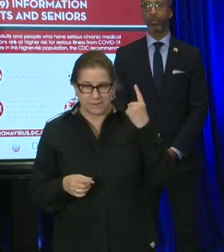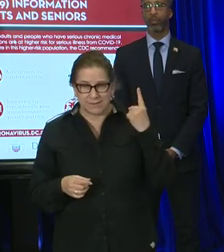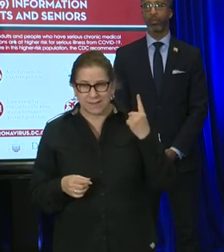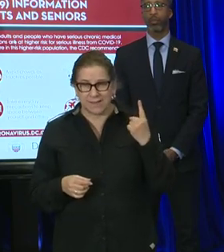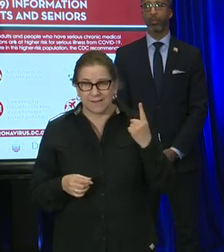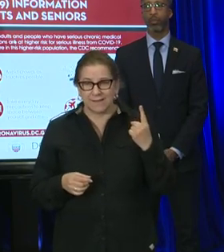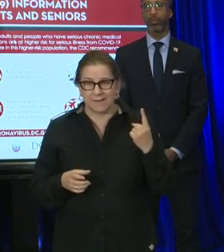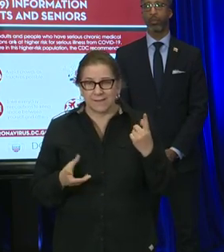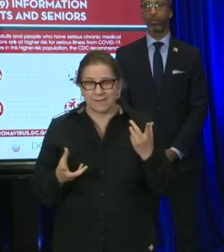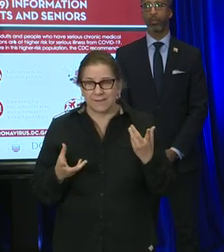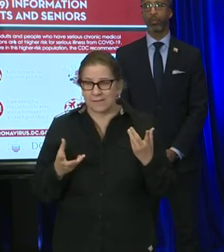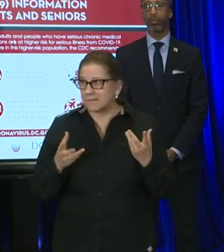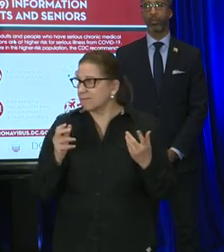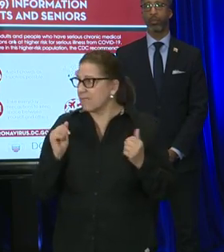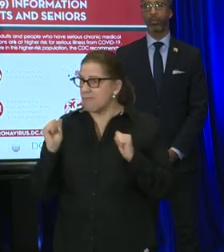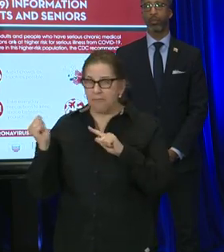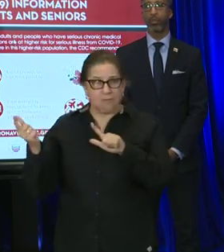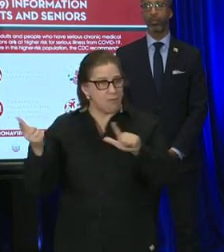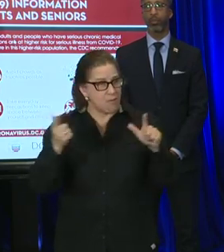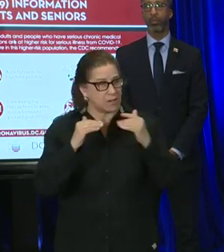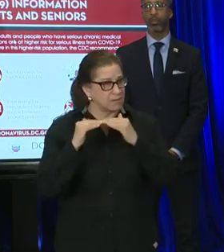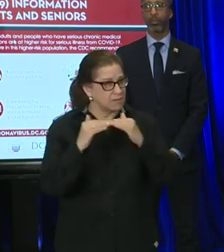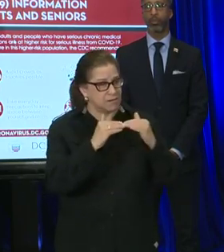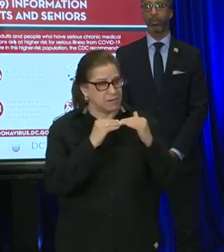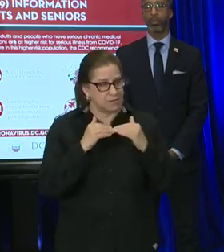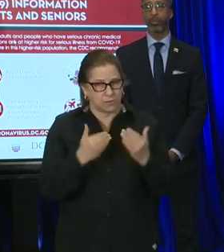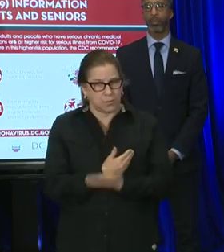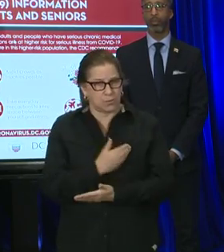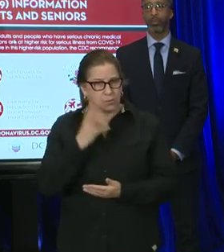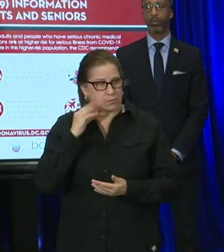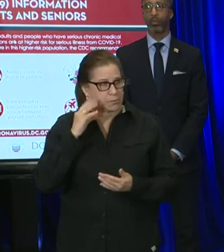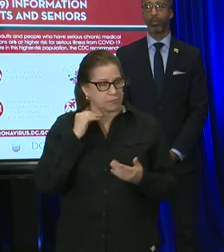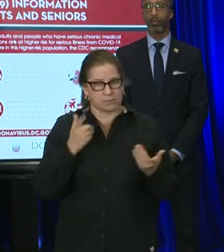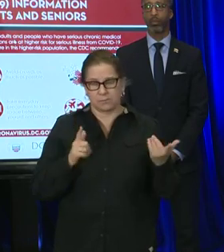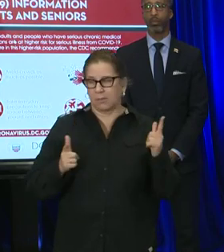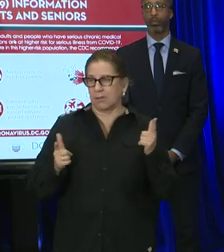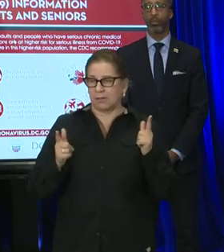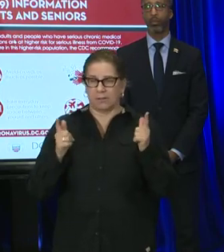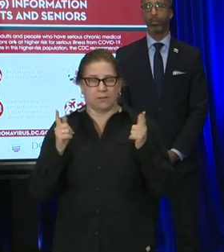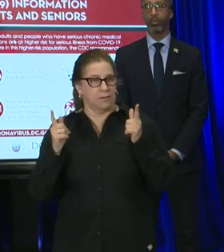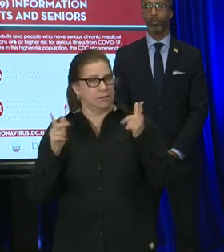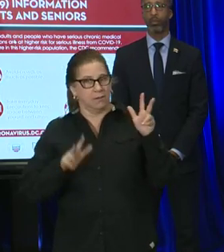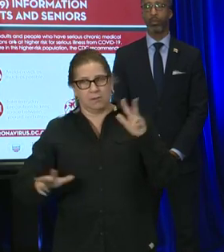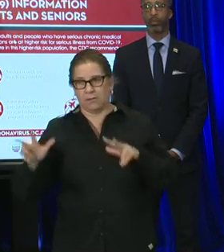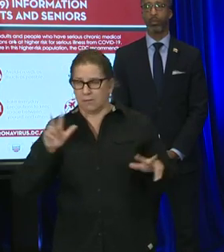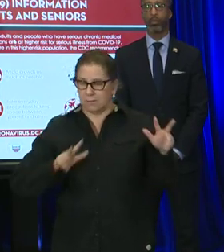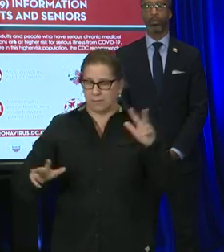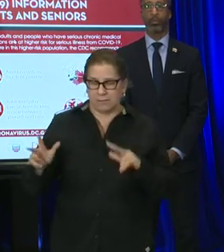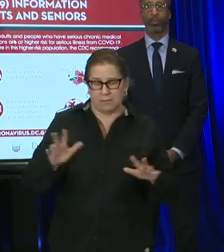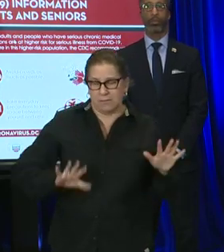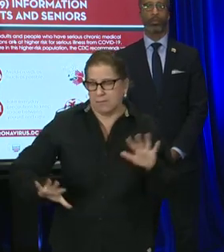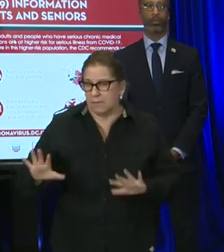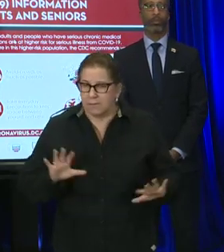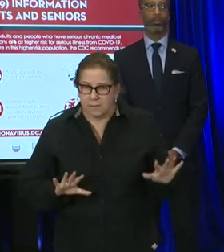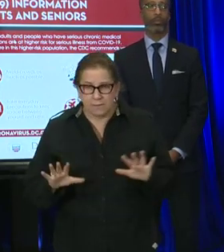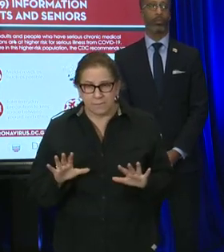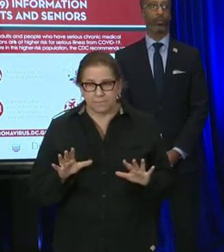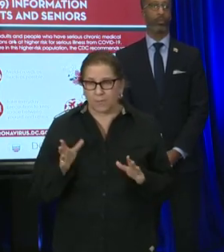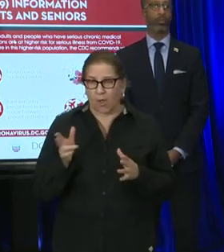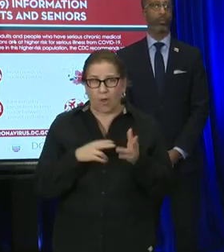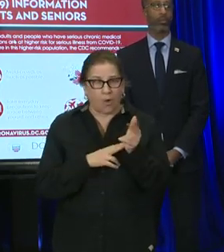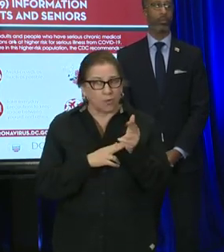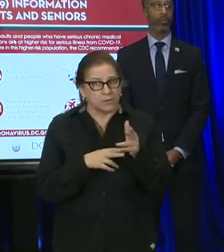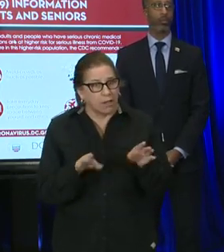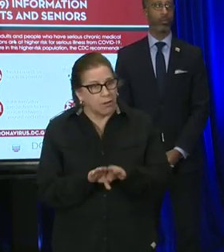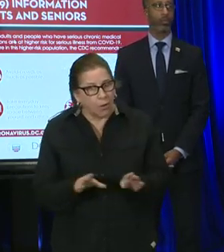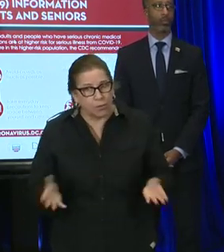through. What we have coming in is also going to dip. So when you talk about hotels and restaurants closing, they